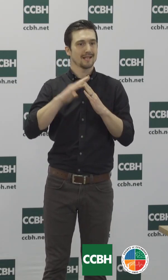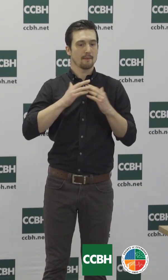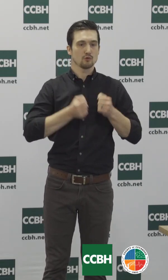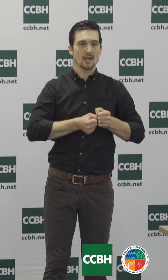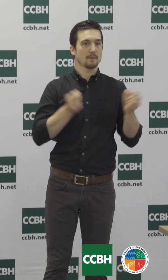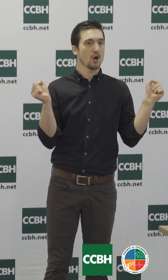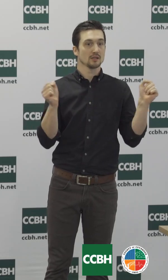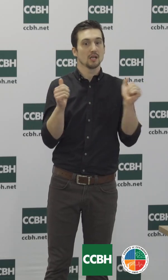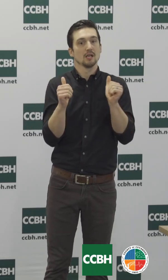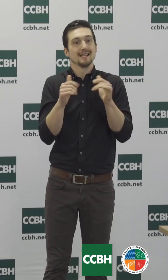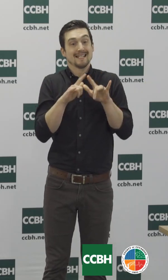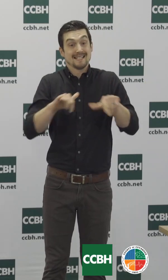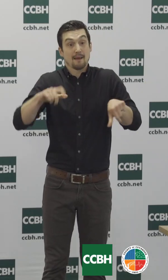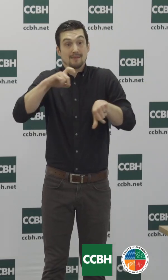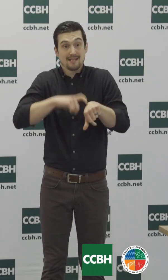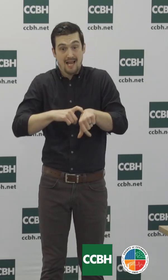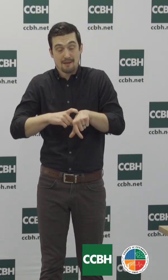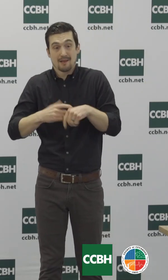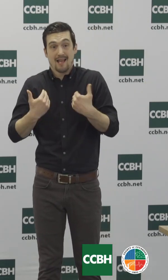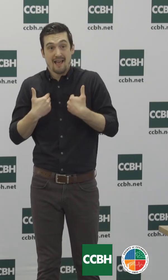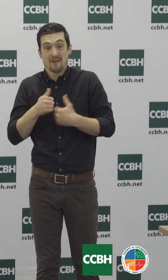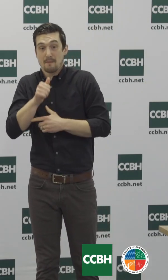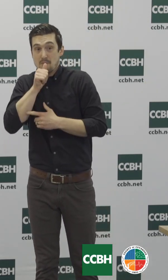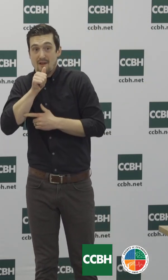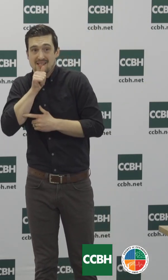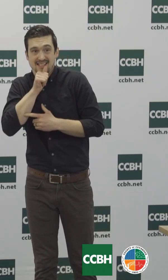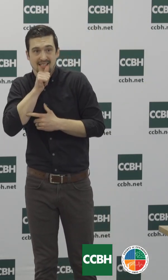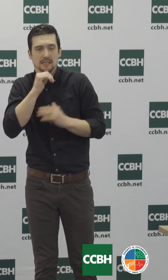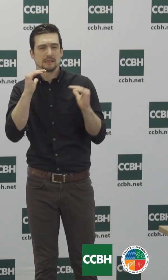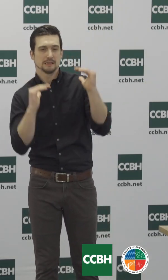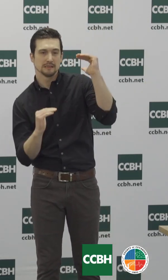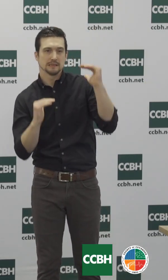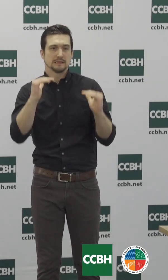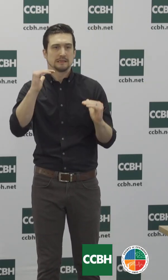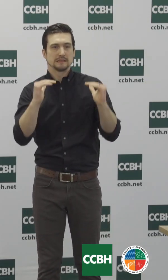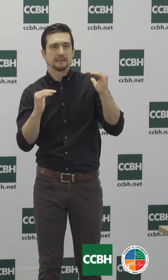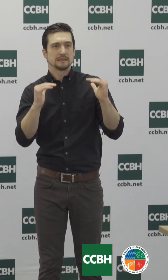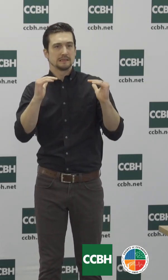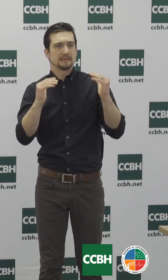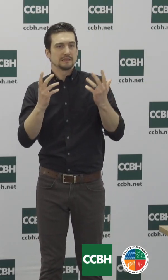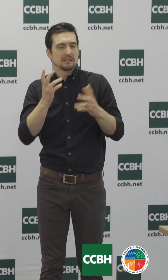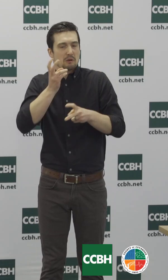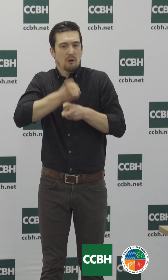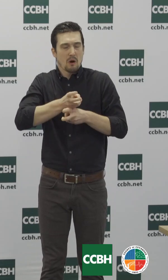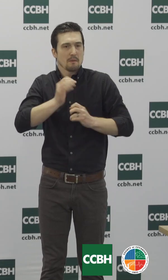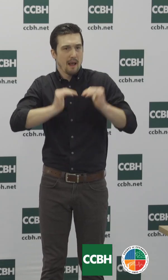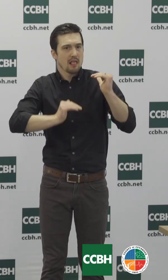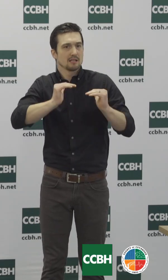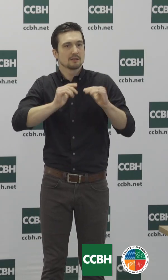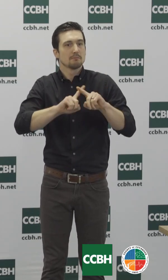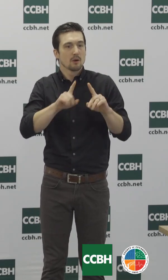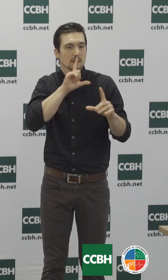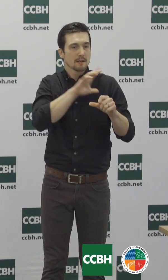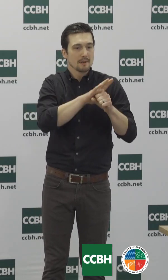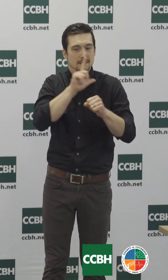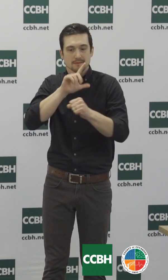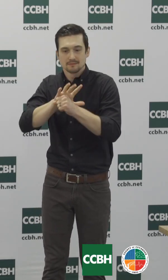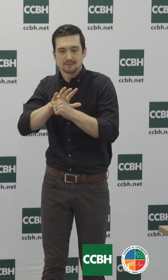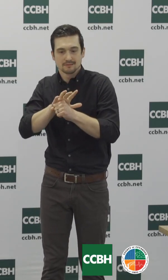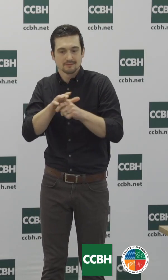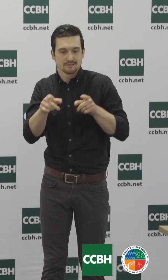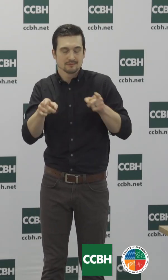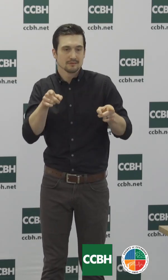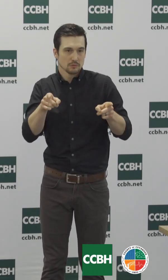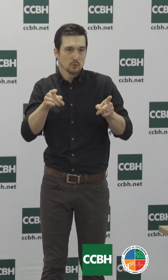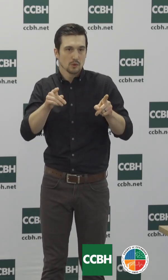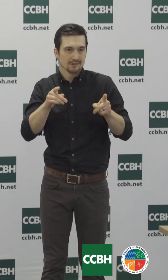with privacy, which we also fully believe in. And that's a difficult space to be in, but we're committed to both, and we'll continue